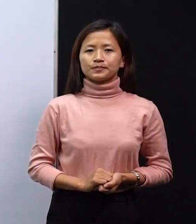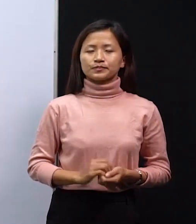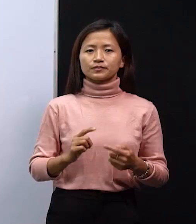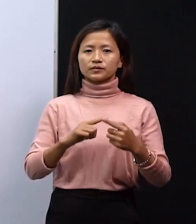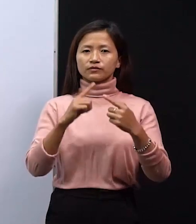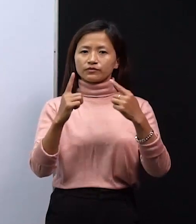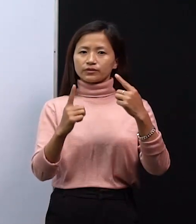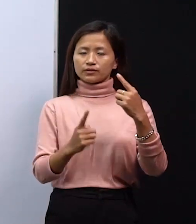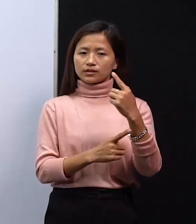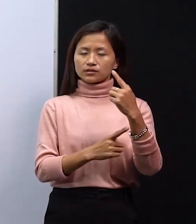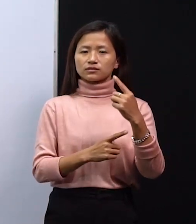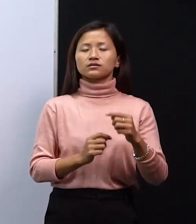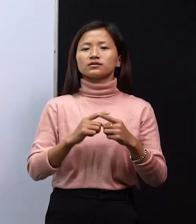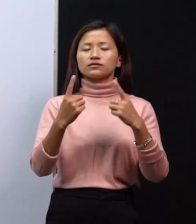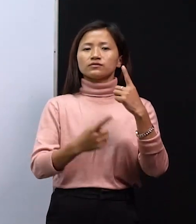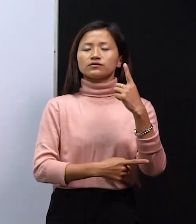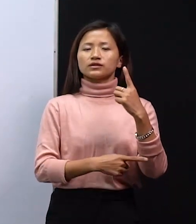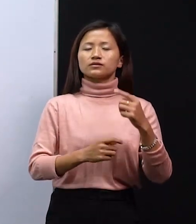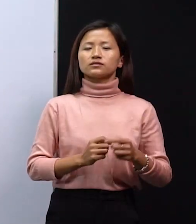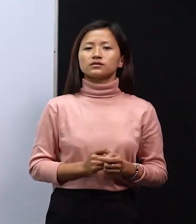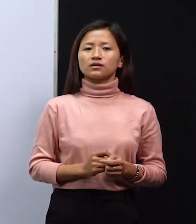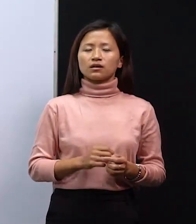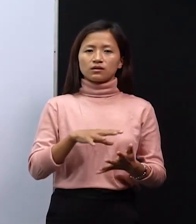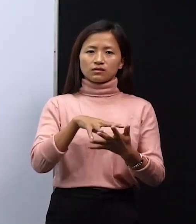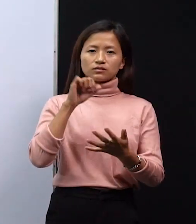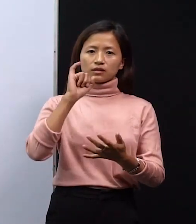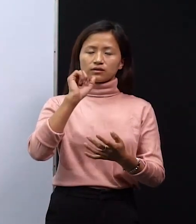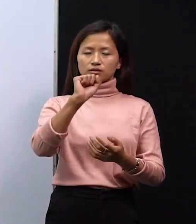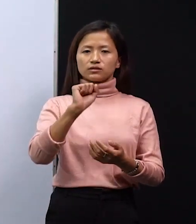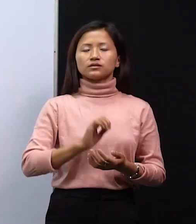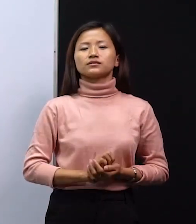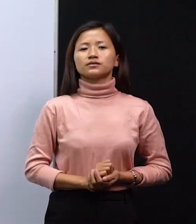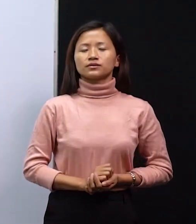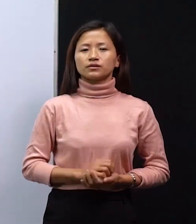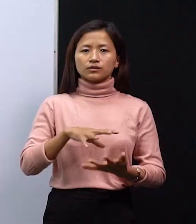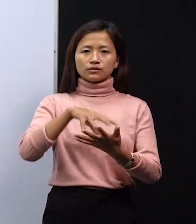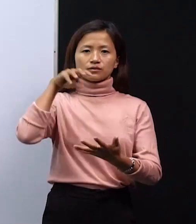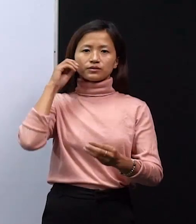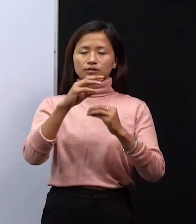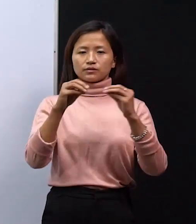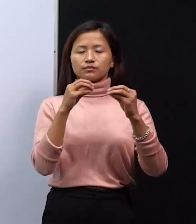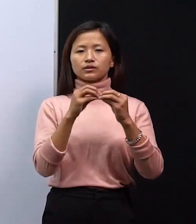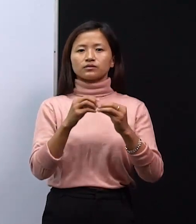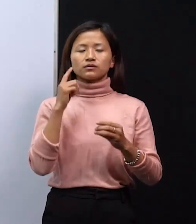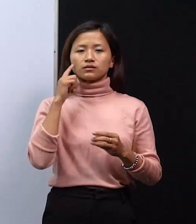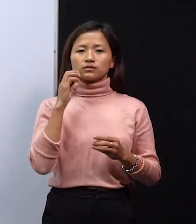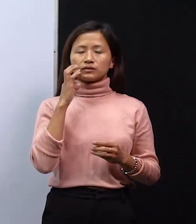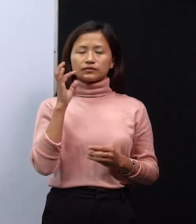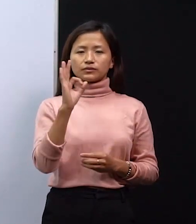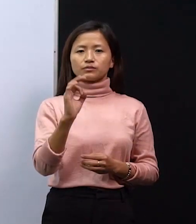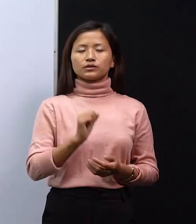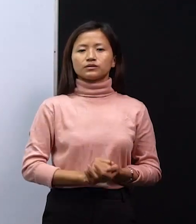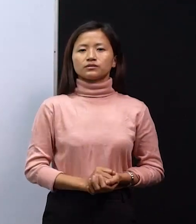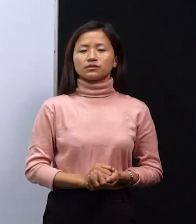final identity that we'll be learning about. These four identities are very important, especially the first